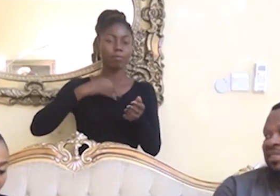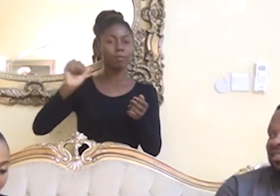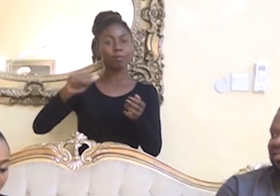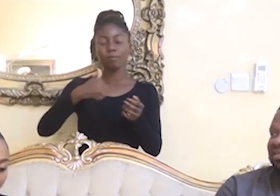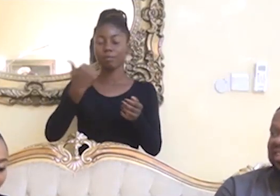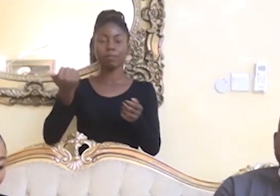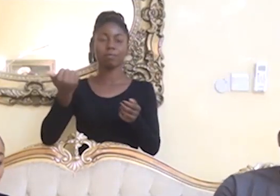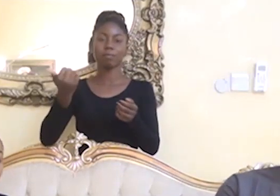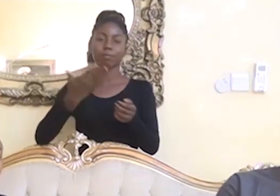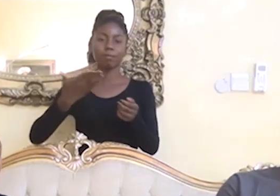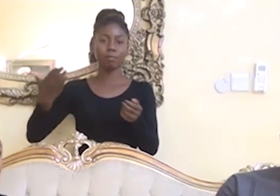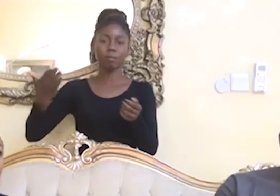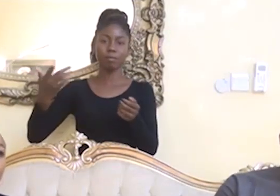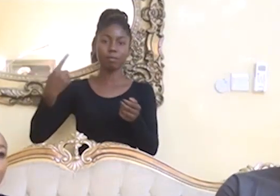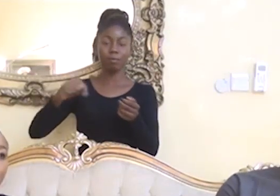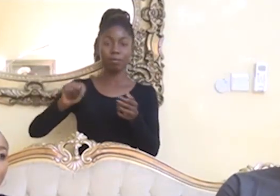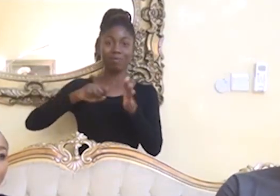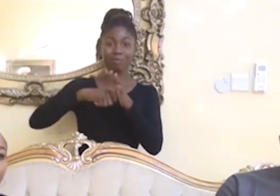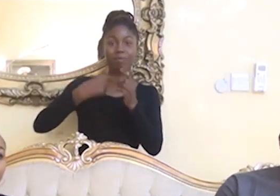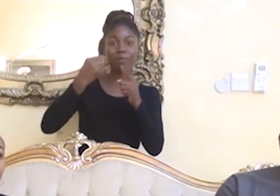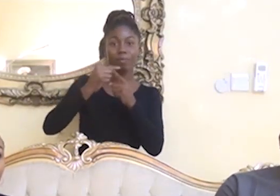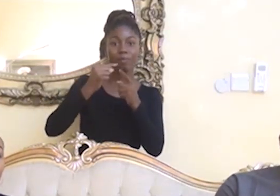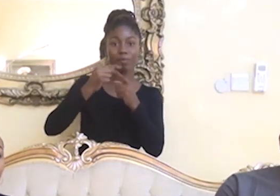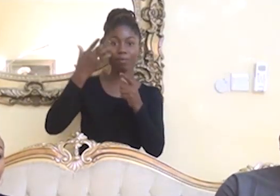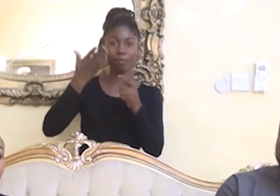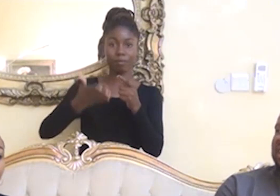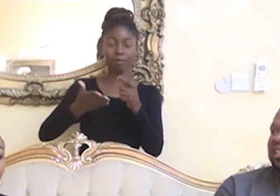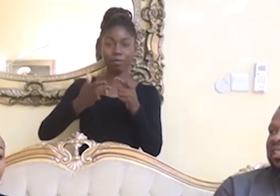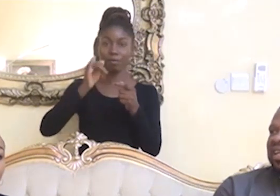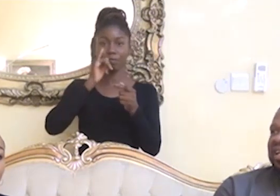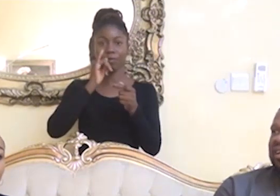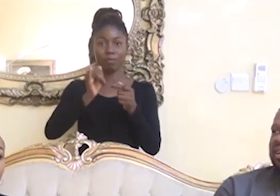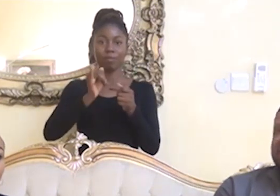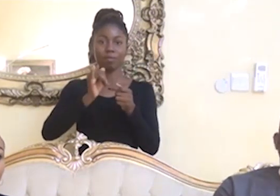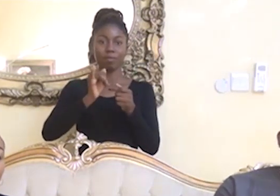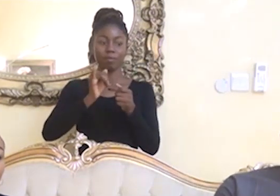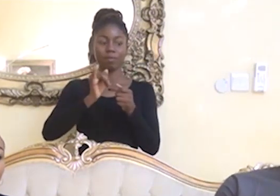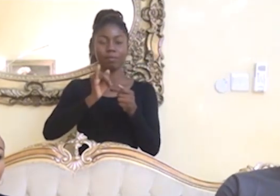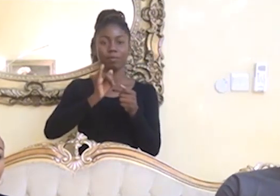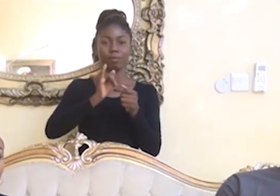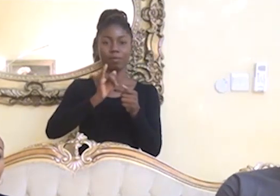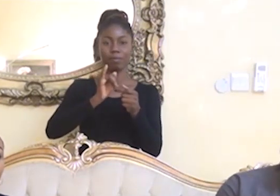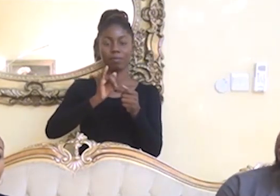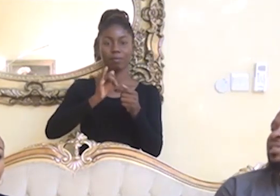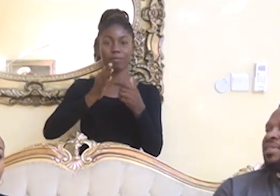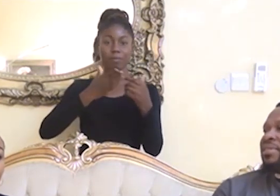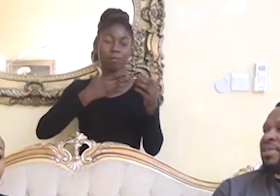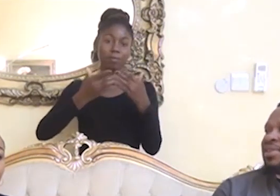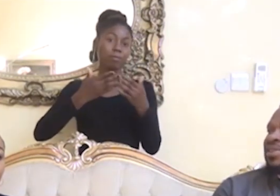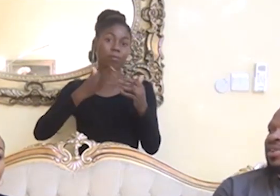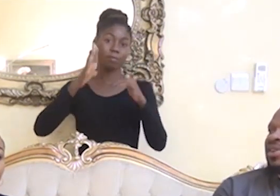factor. The key word here is either a